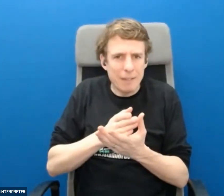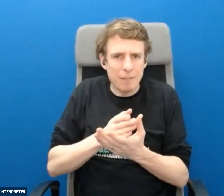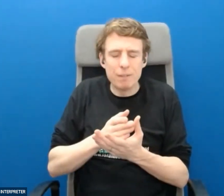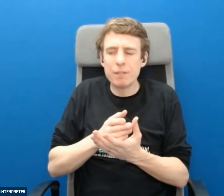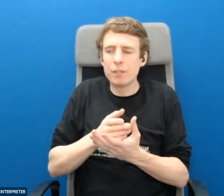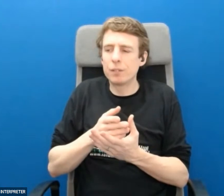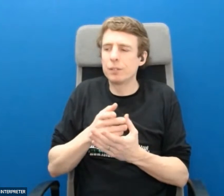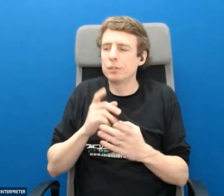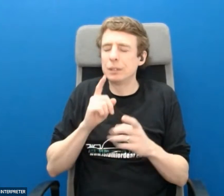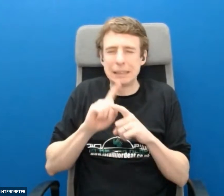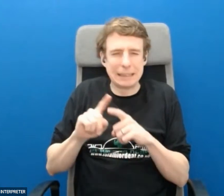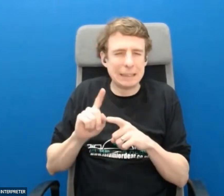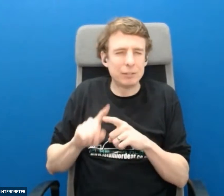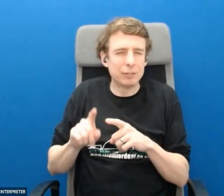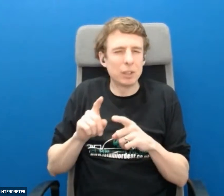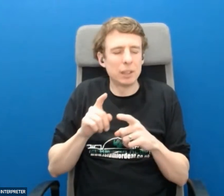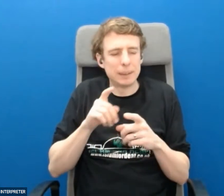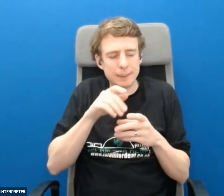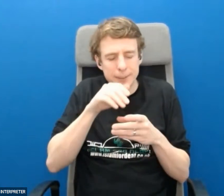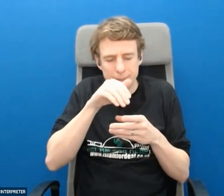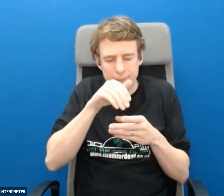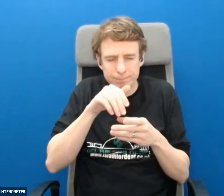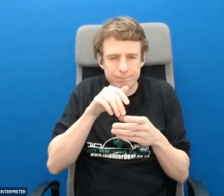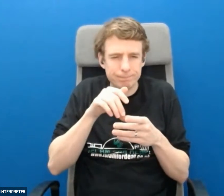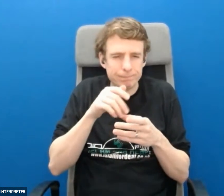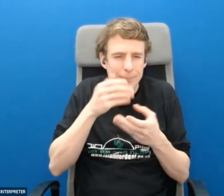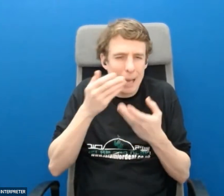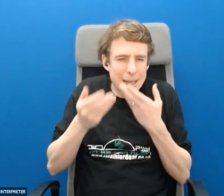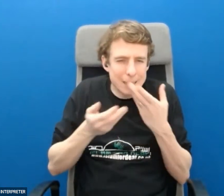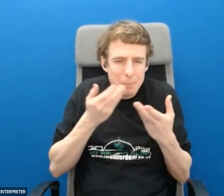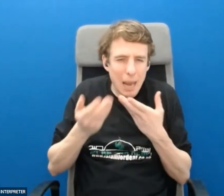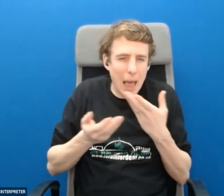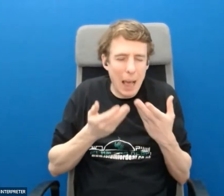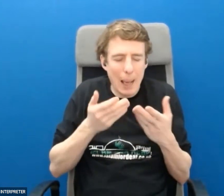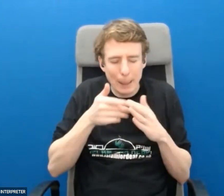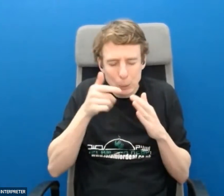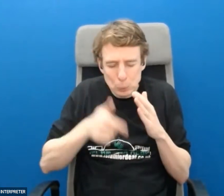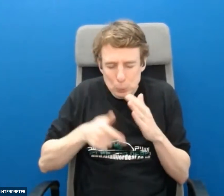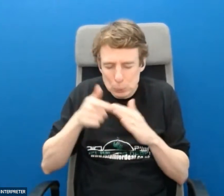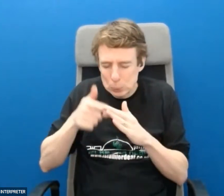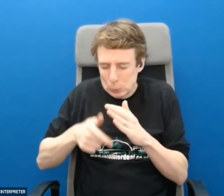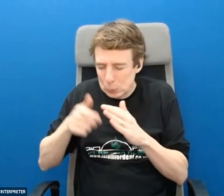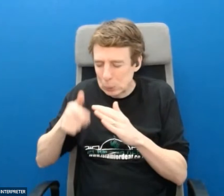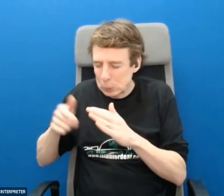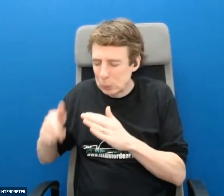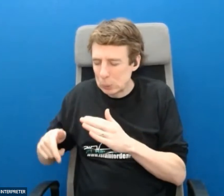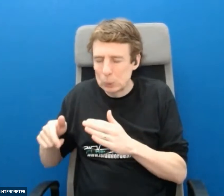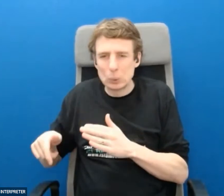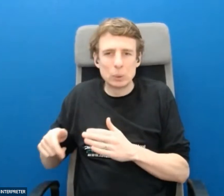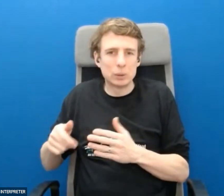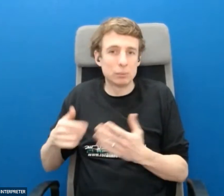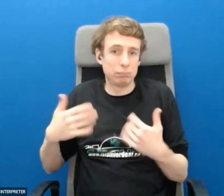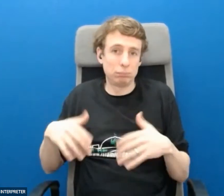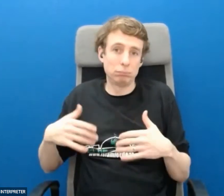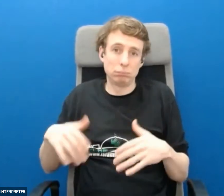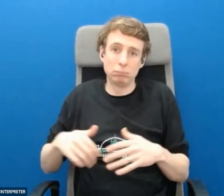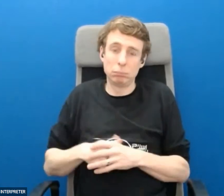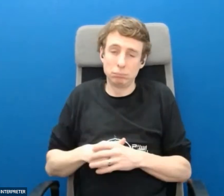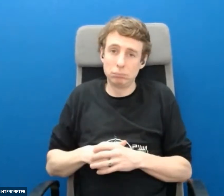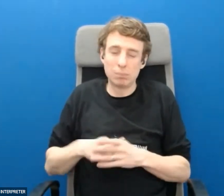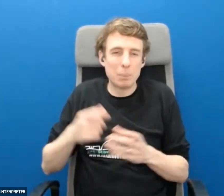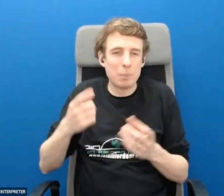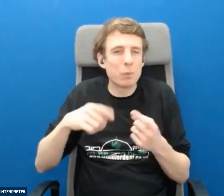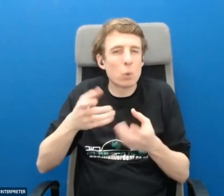the foundation. Because as we learn more about the divine decree, as we learn more about the